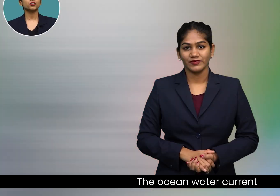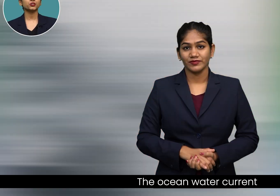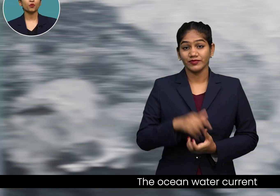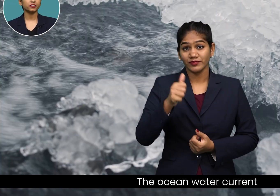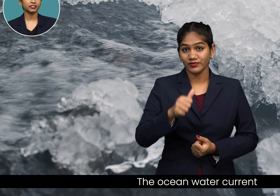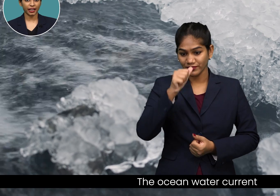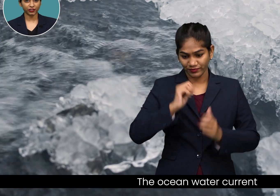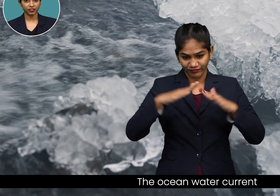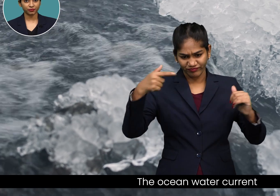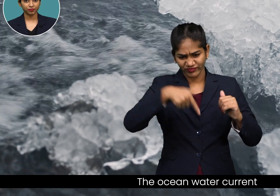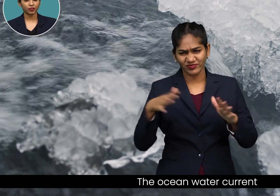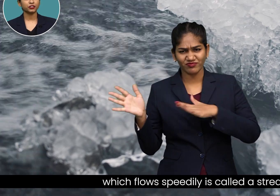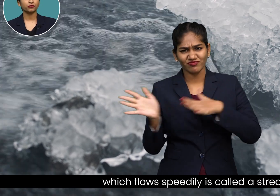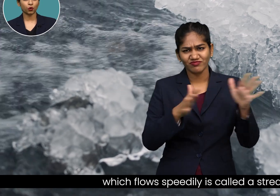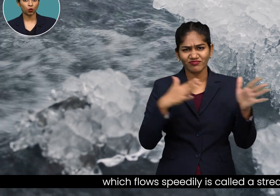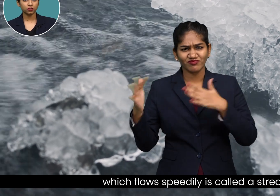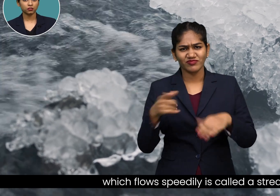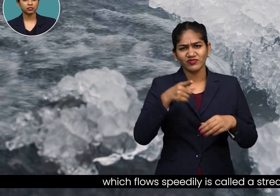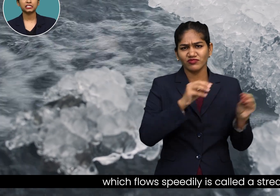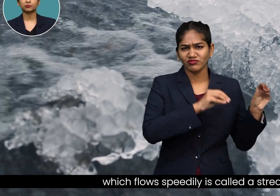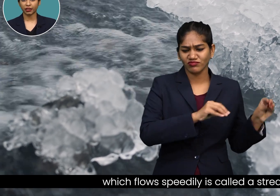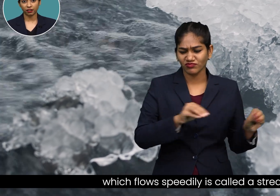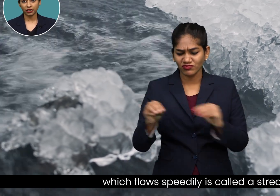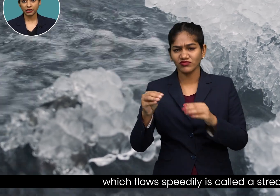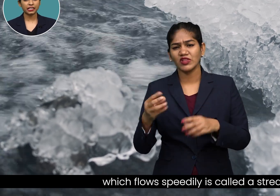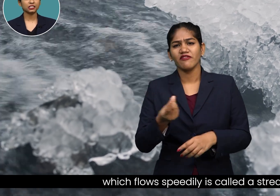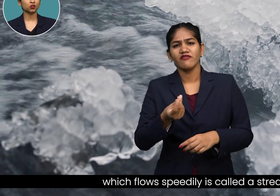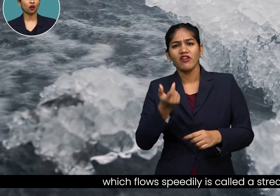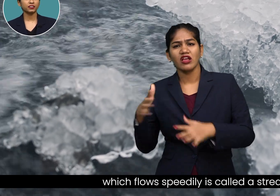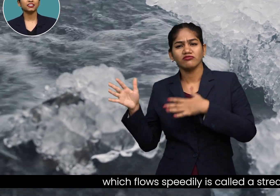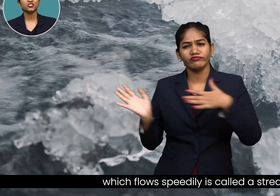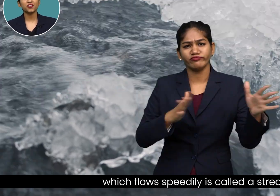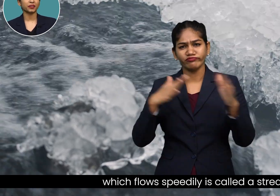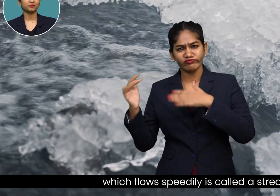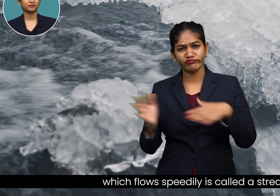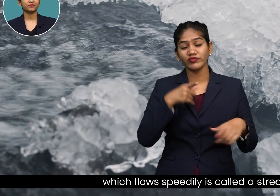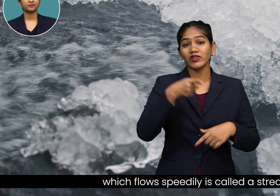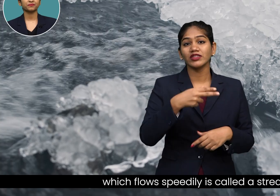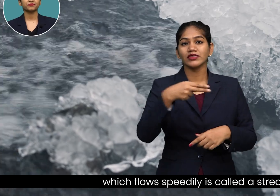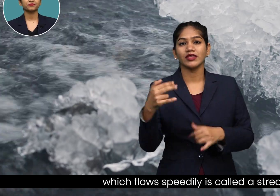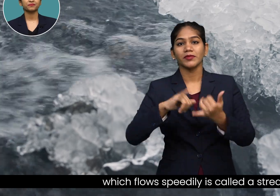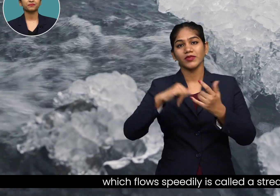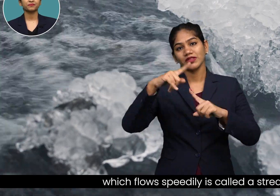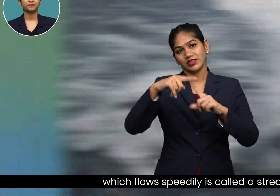The ocean water current, which flows speedily, is called a stream,